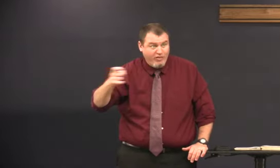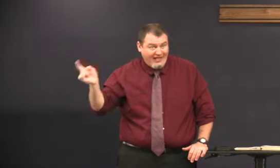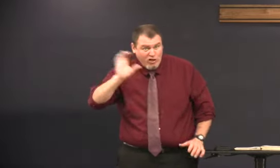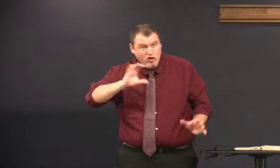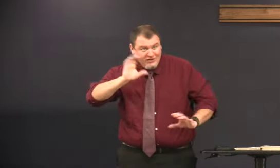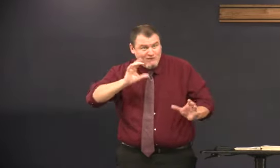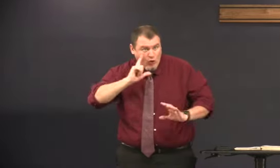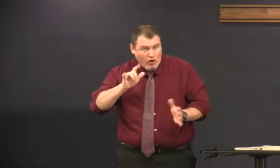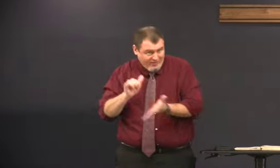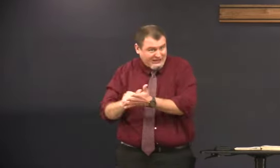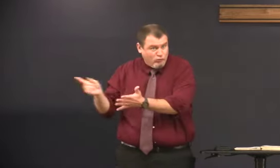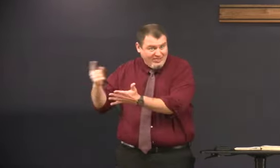God particle.